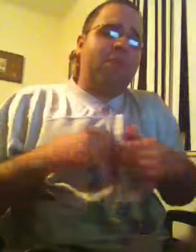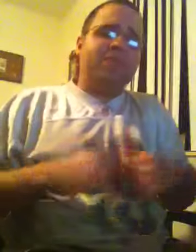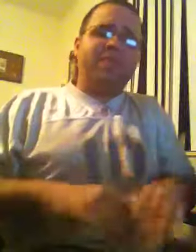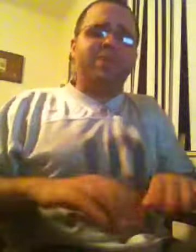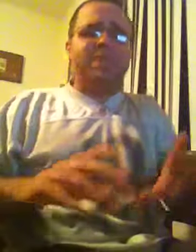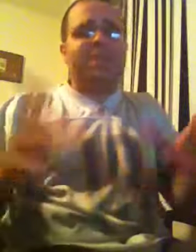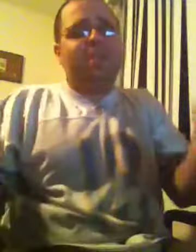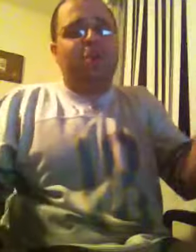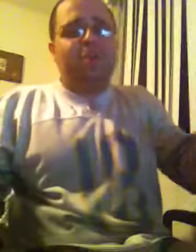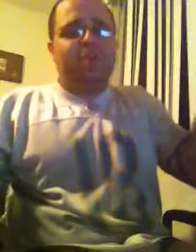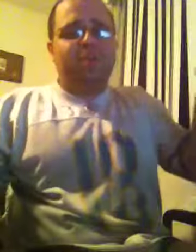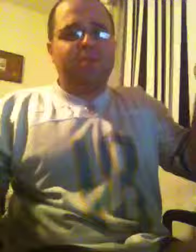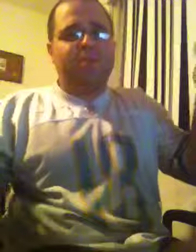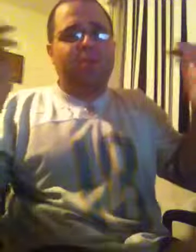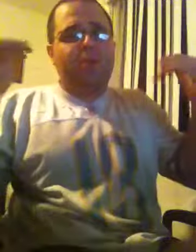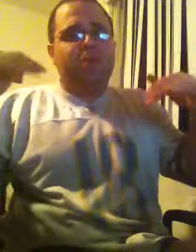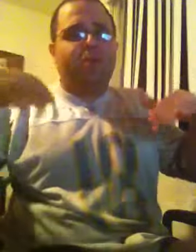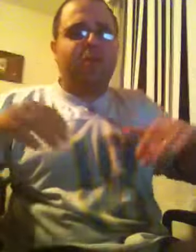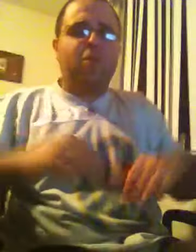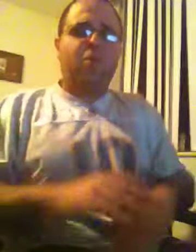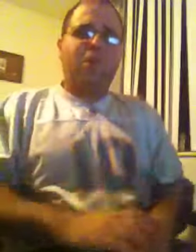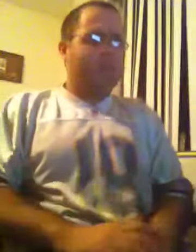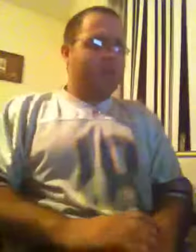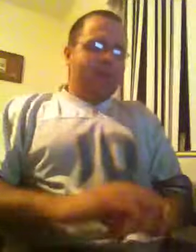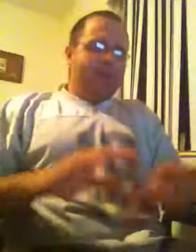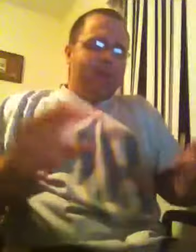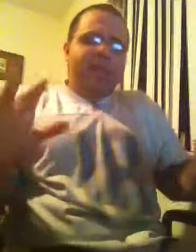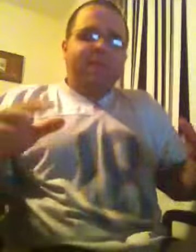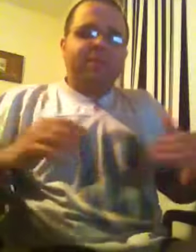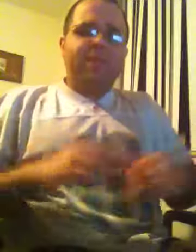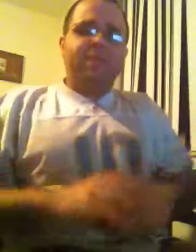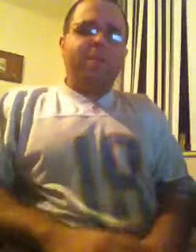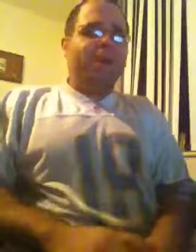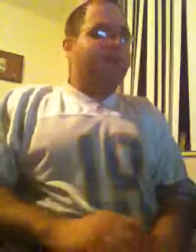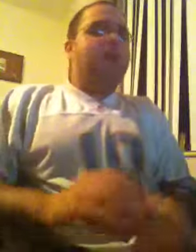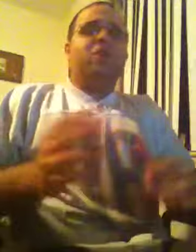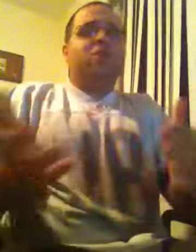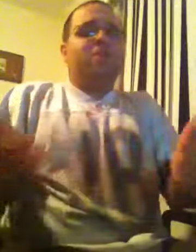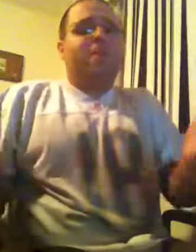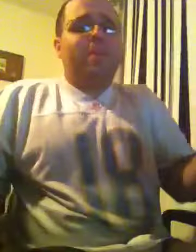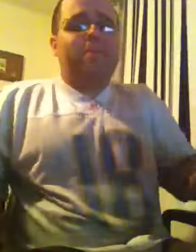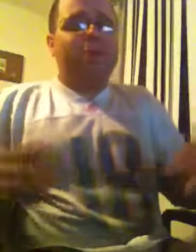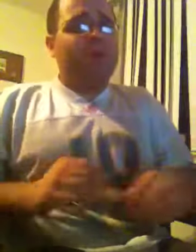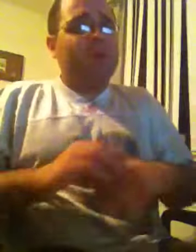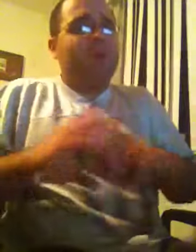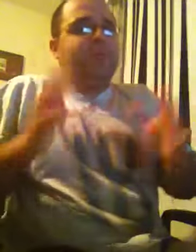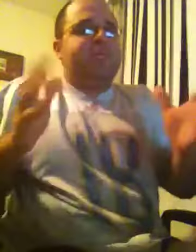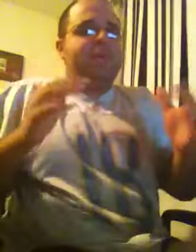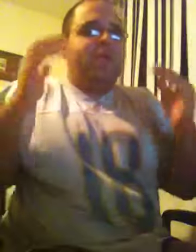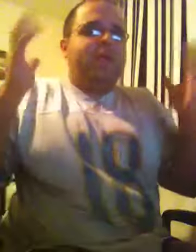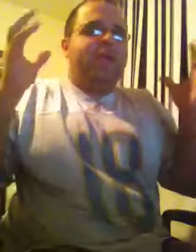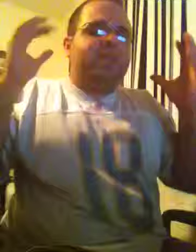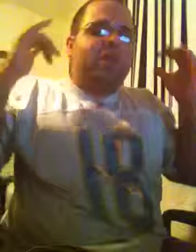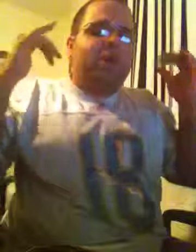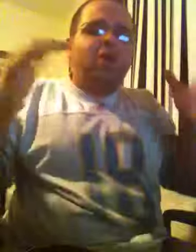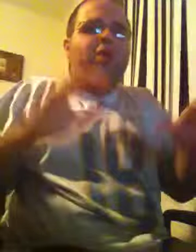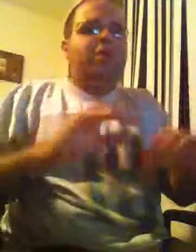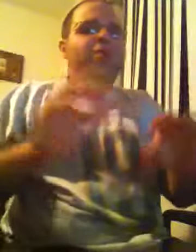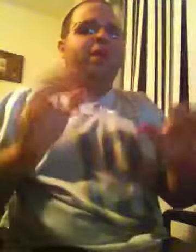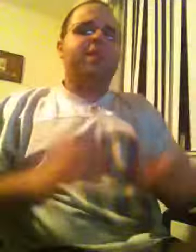was 17. You know, I was a little bit green. You took me under your wing. Life was never better. Yo, you're my big brother and you're always there when I needed you. I called, you were right